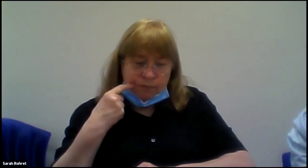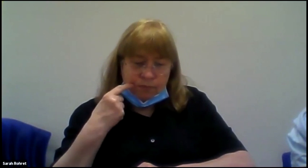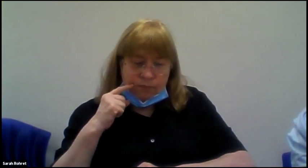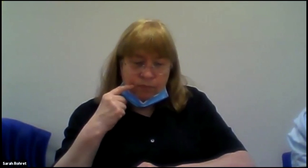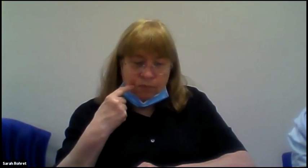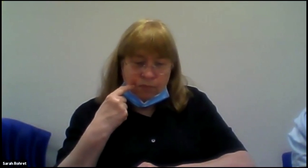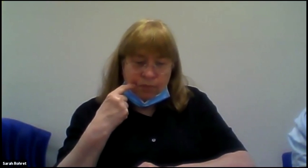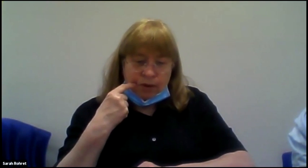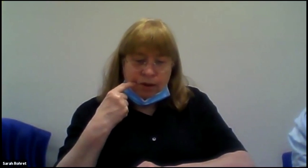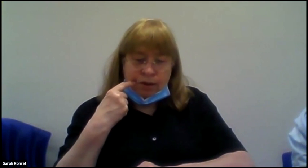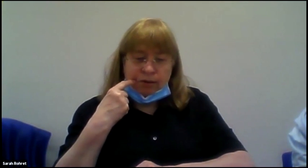Mm.